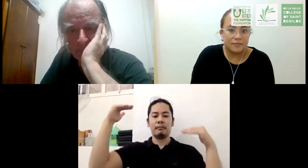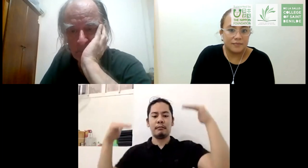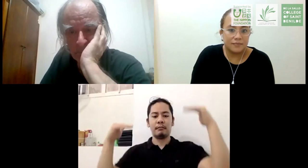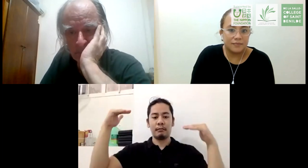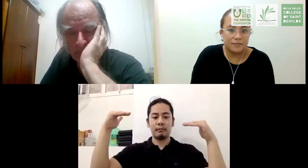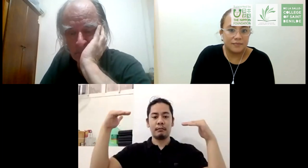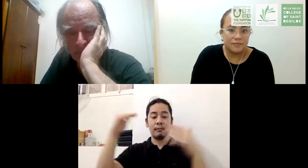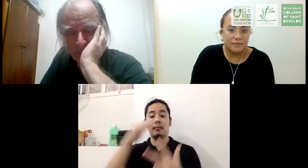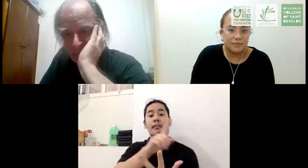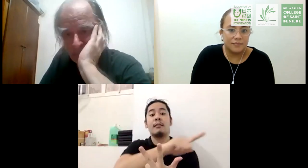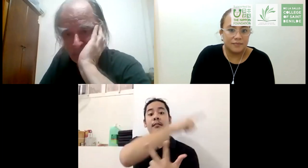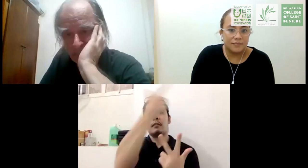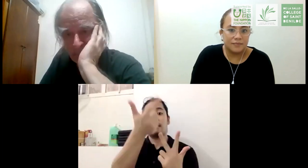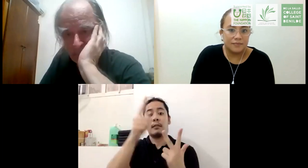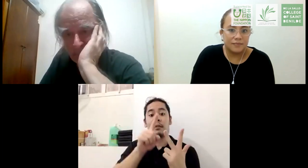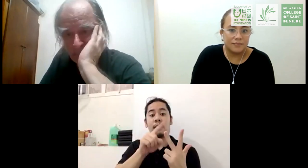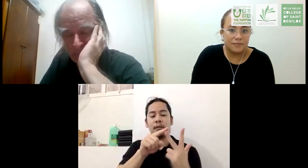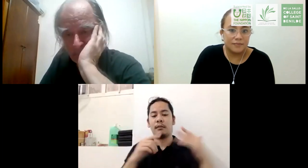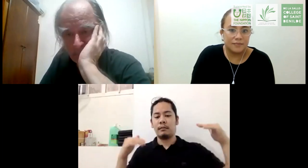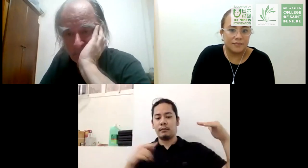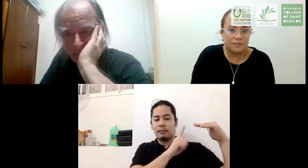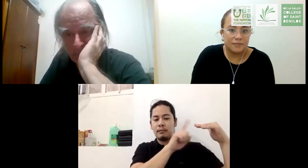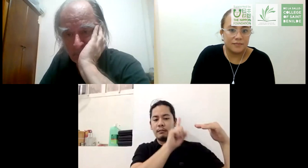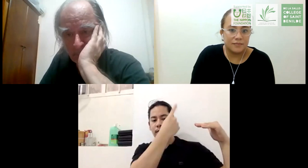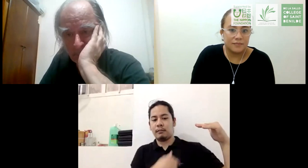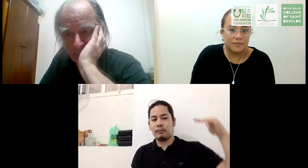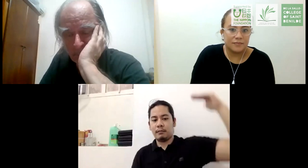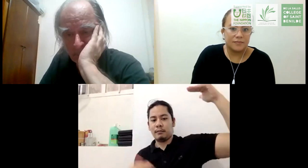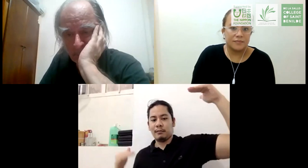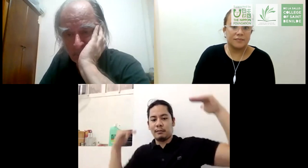So we've said that that's in the center. And then the third one, the last one, is left